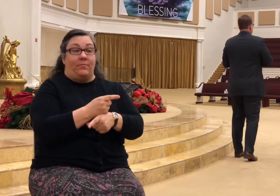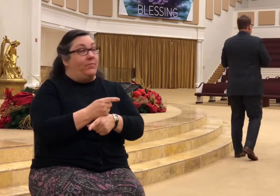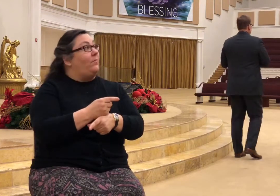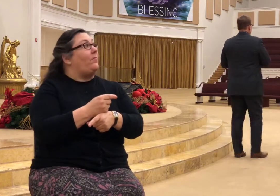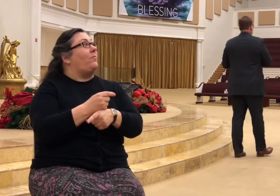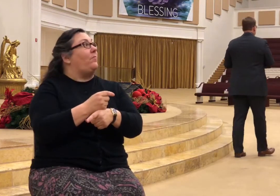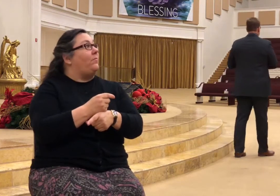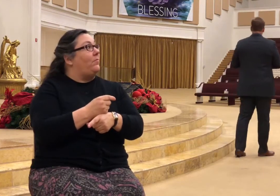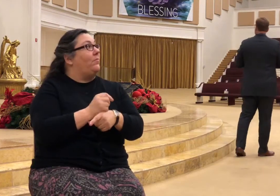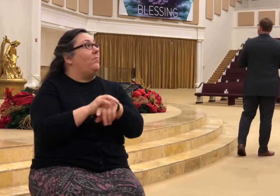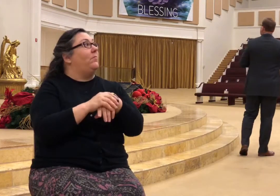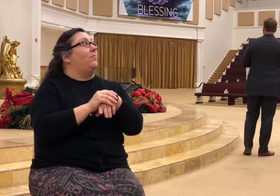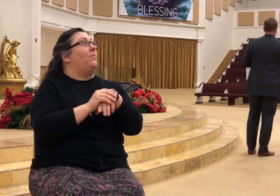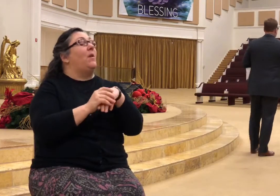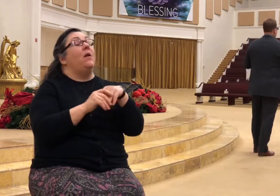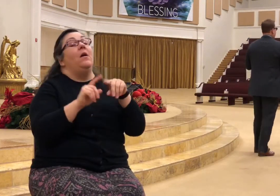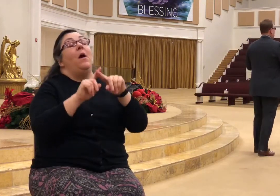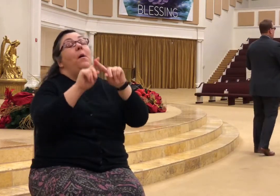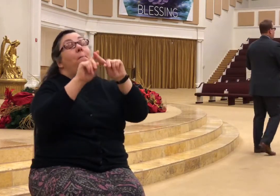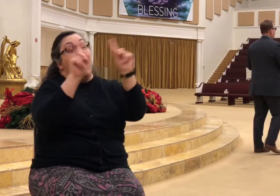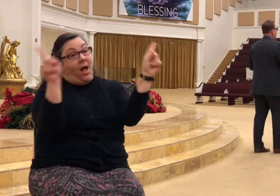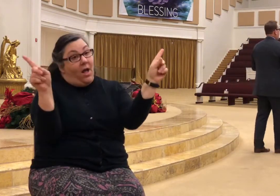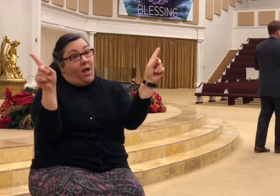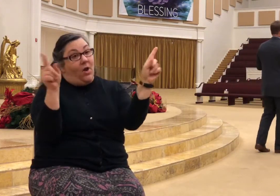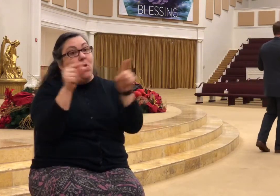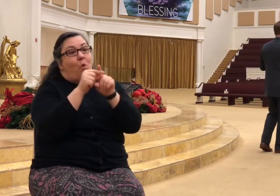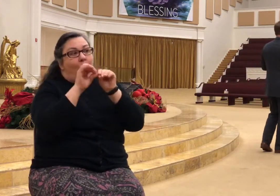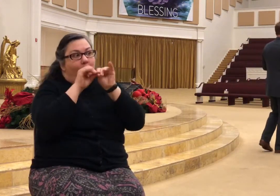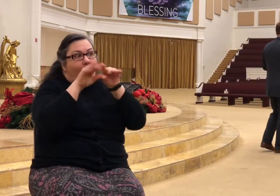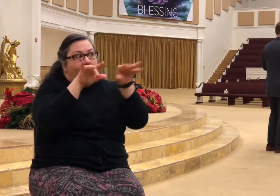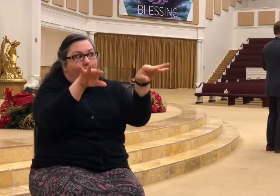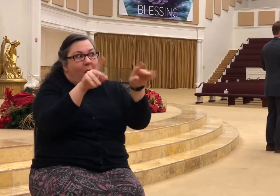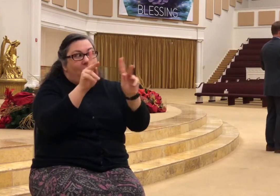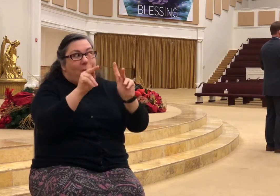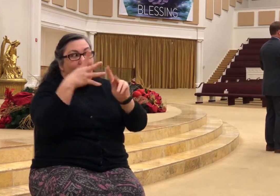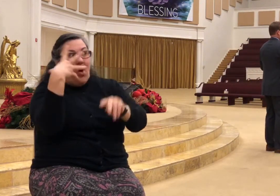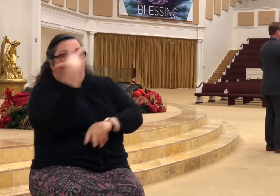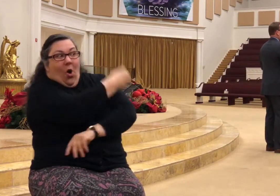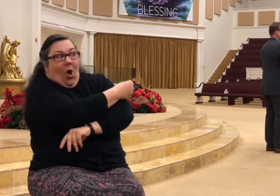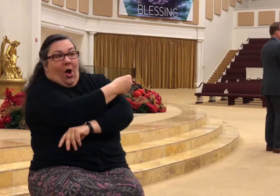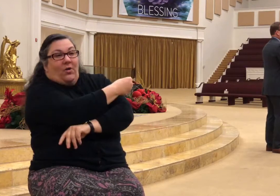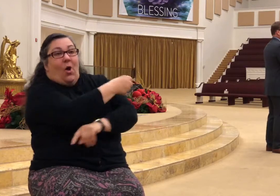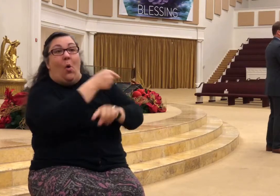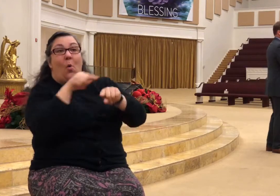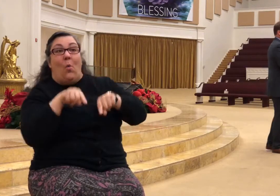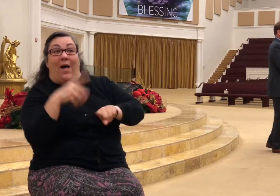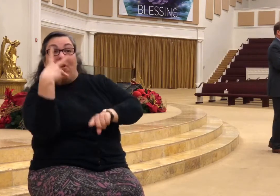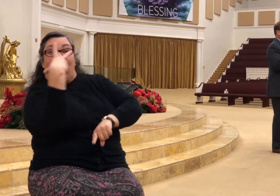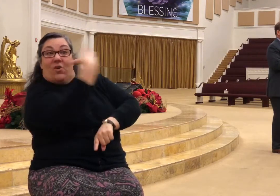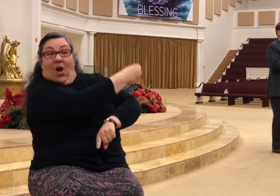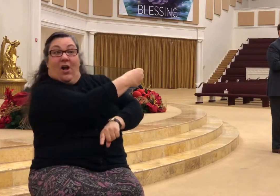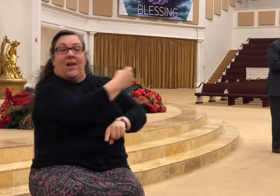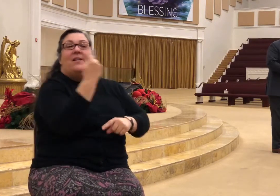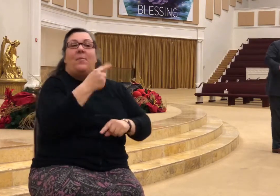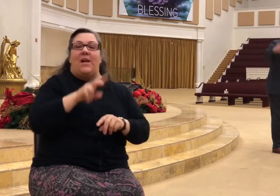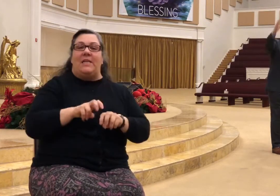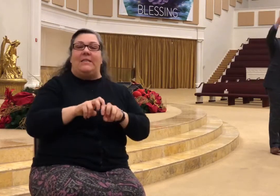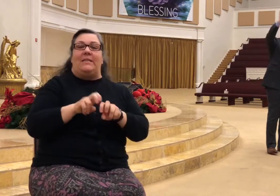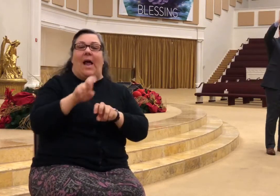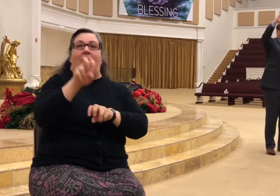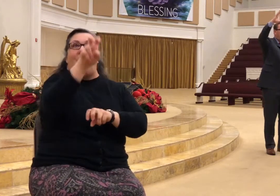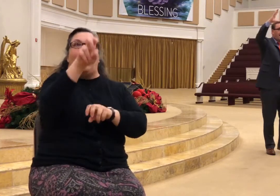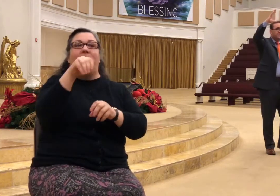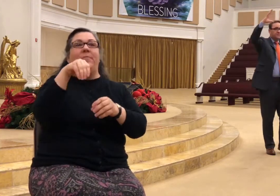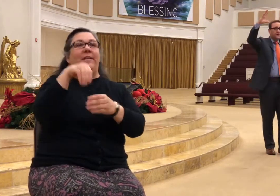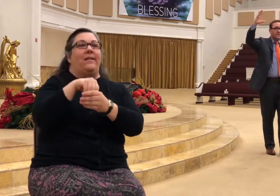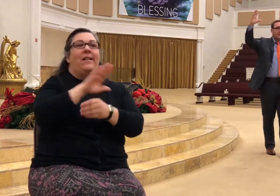But evidently, word got out that they were gone. And while they were gone, somebody climbed up to their